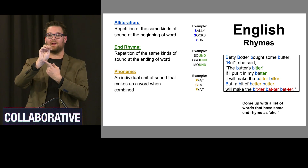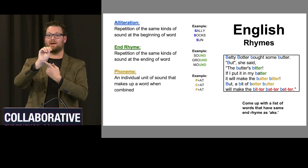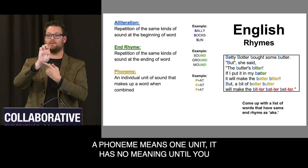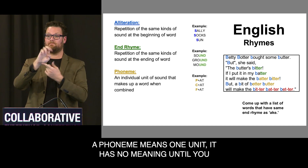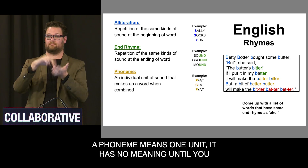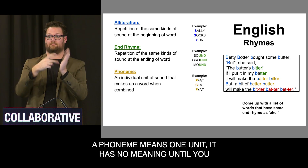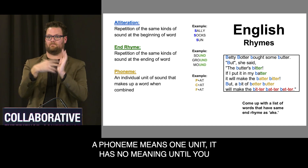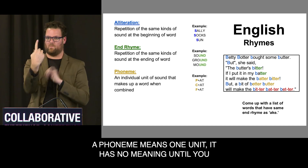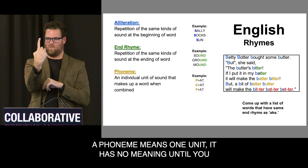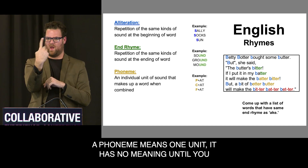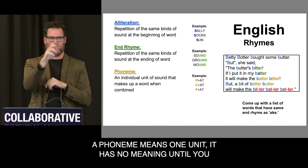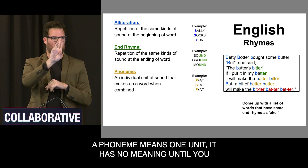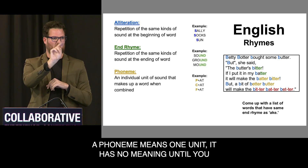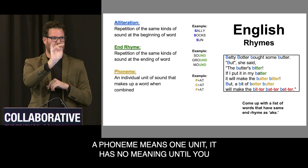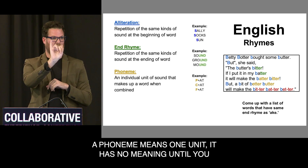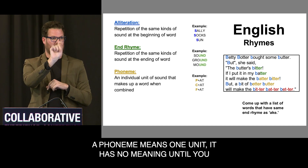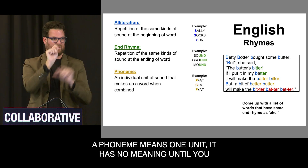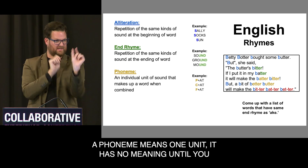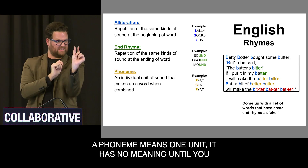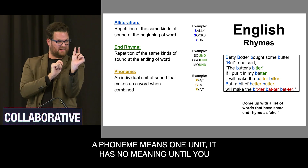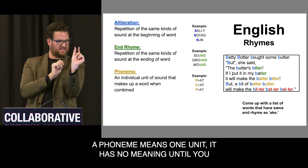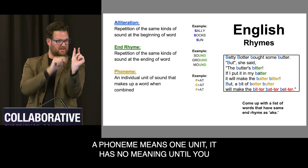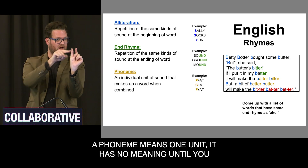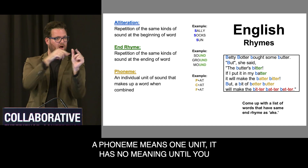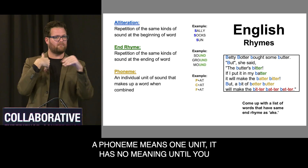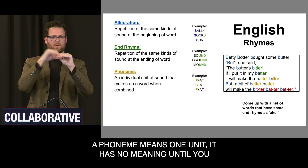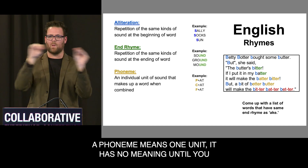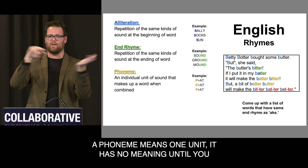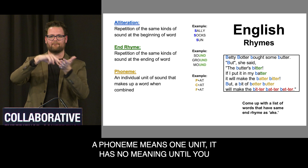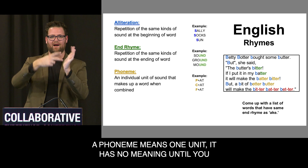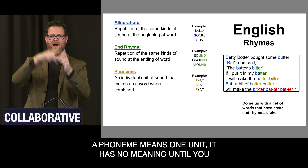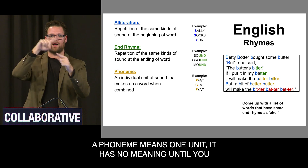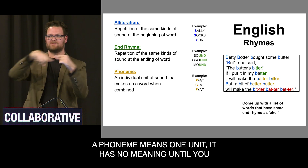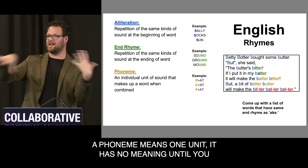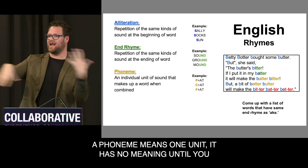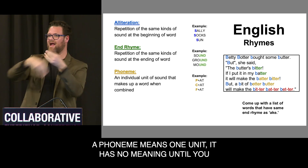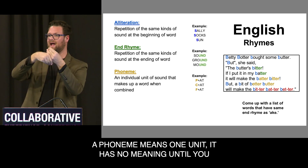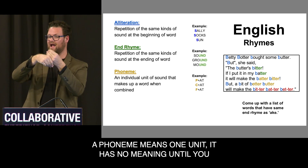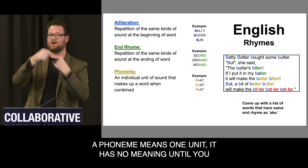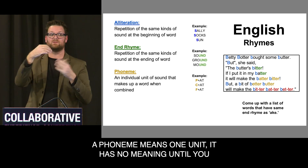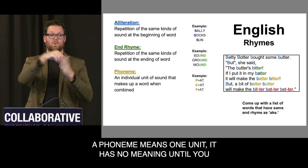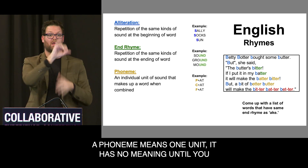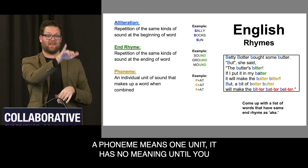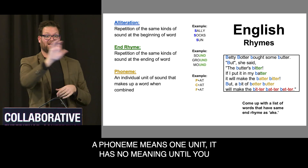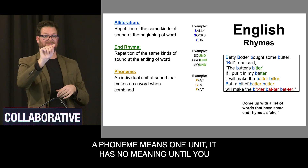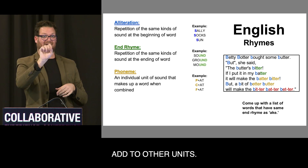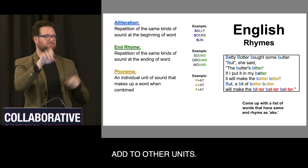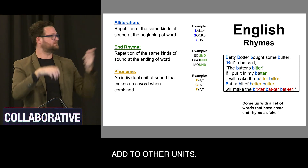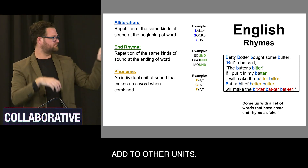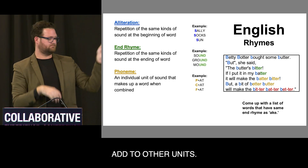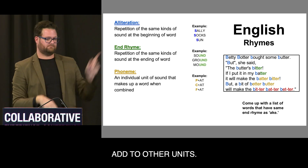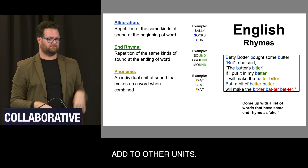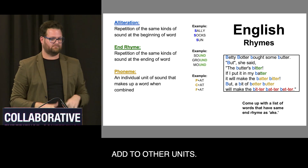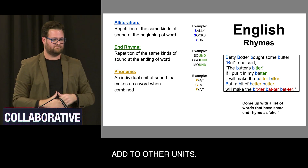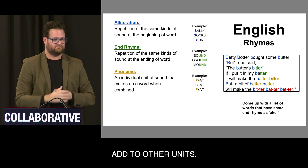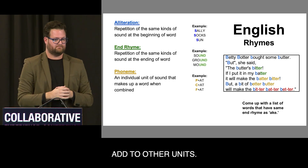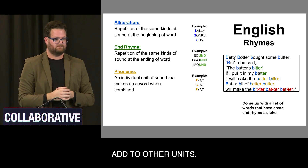A phoneme means one unit. It has no meaning until you add to other units.